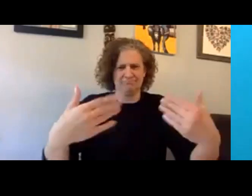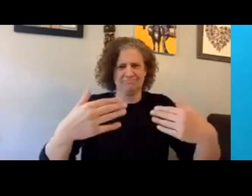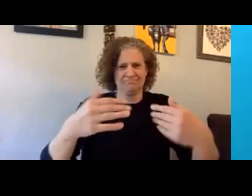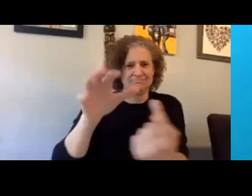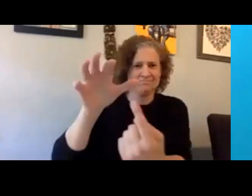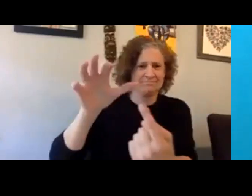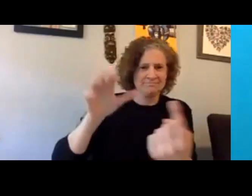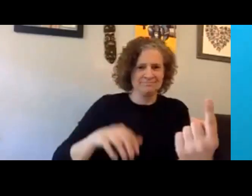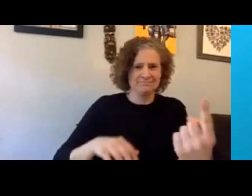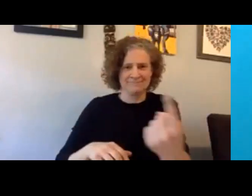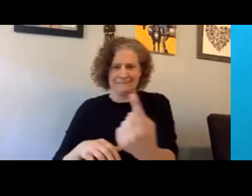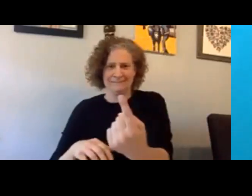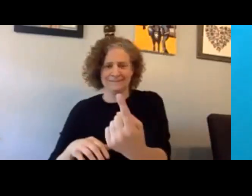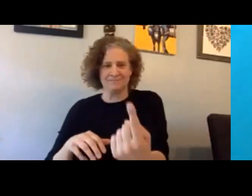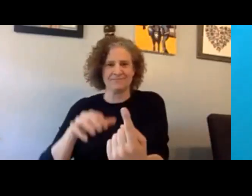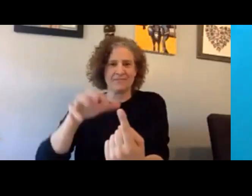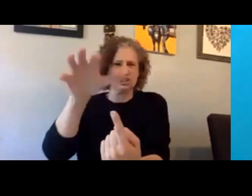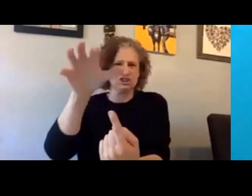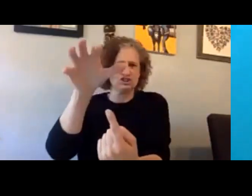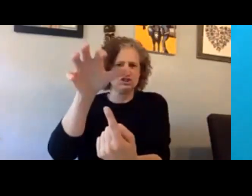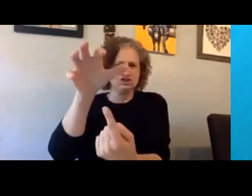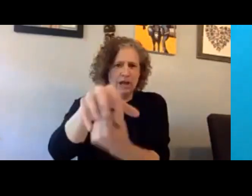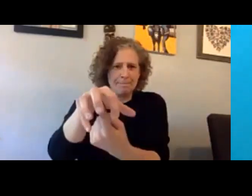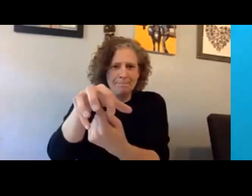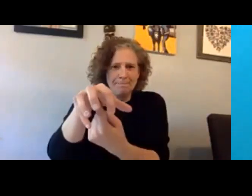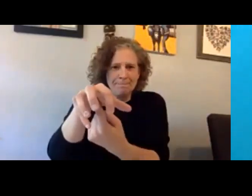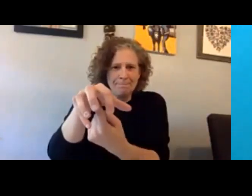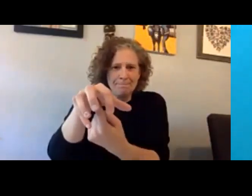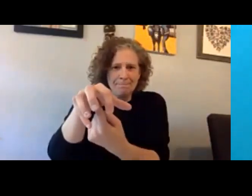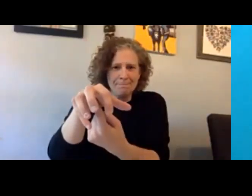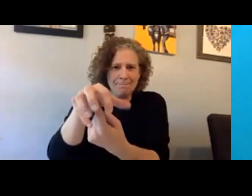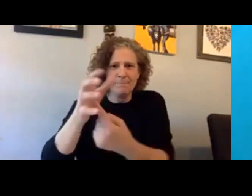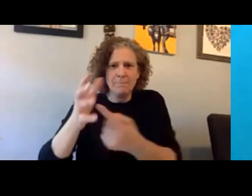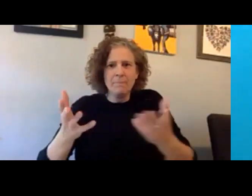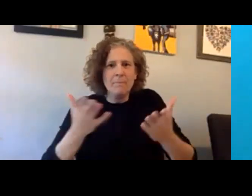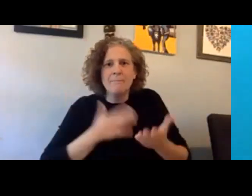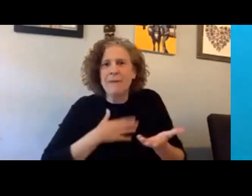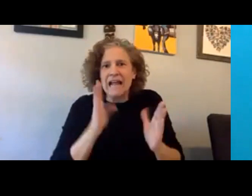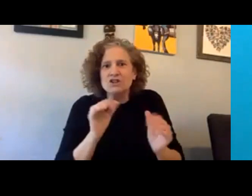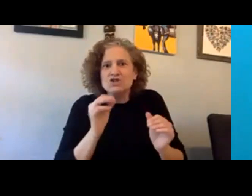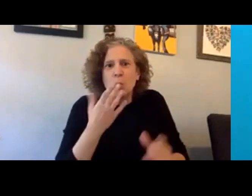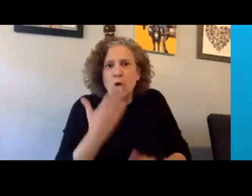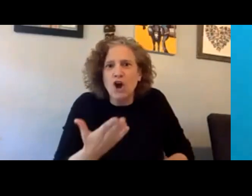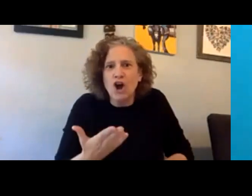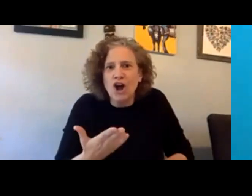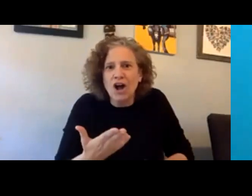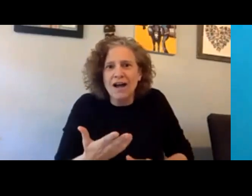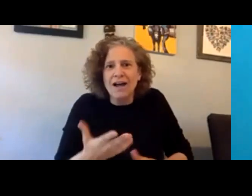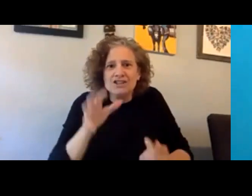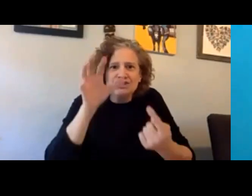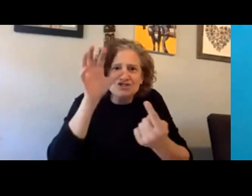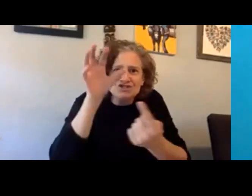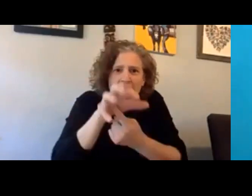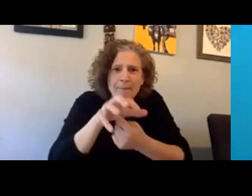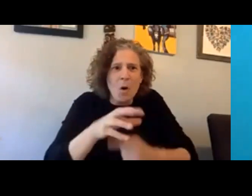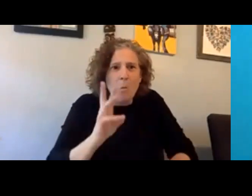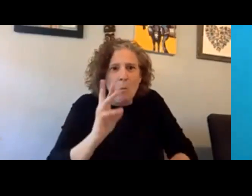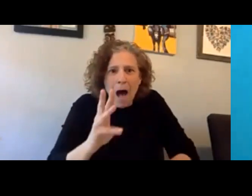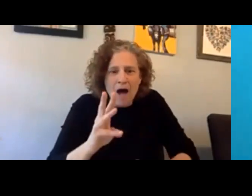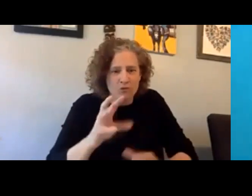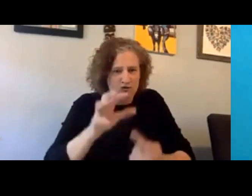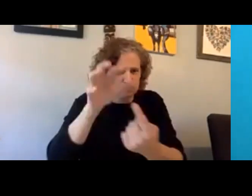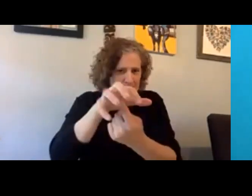champ. You guys can sign that too. You put one finger up and then cap it, champ. Oh my gosh, it's so good,